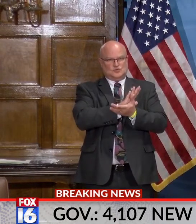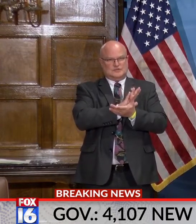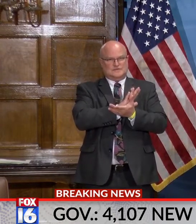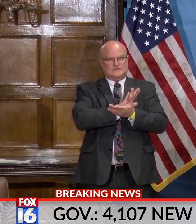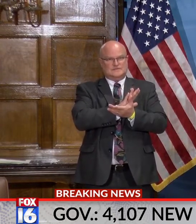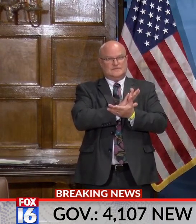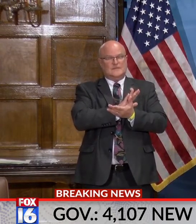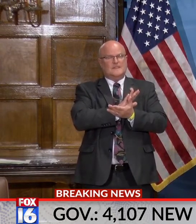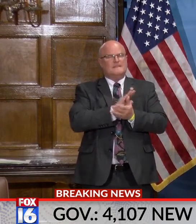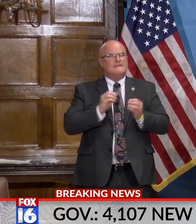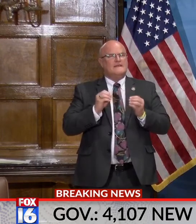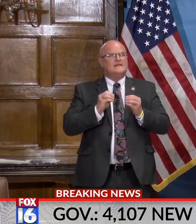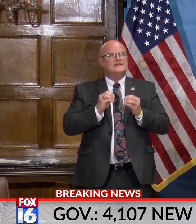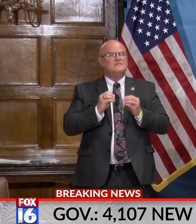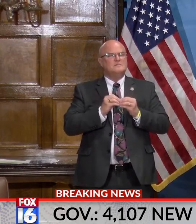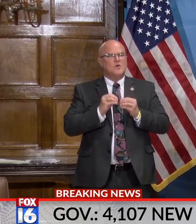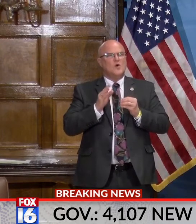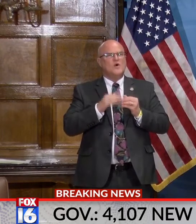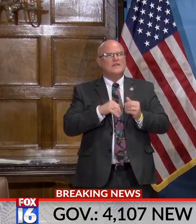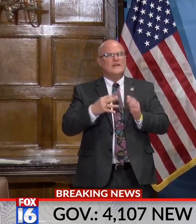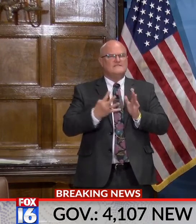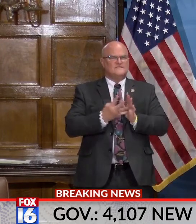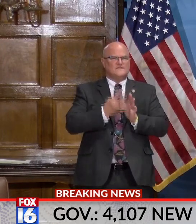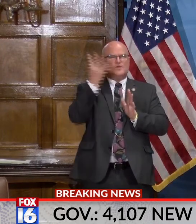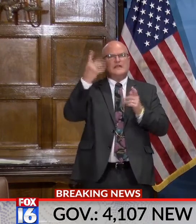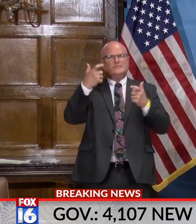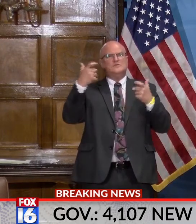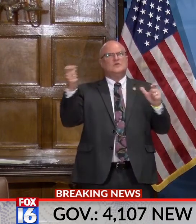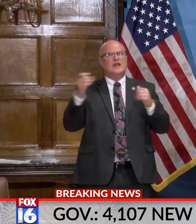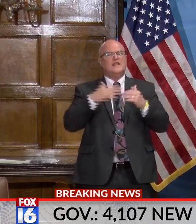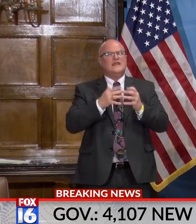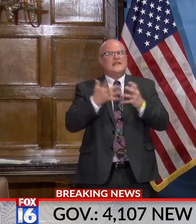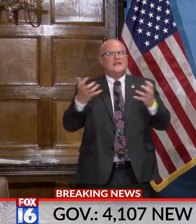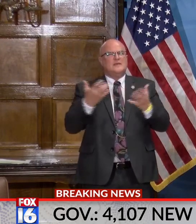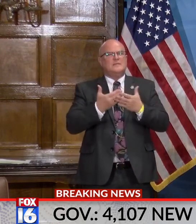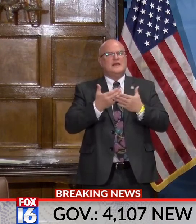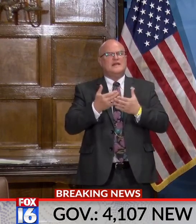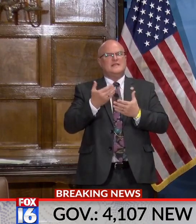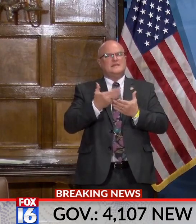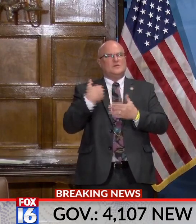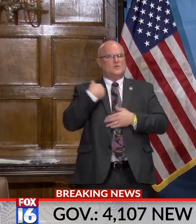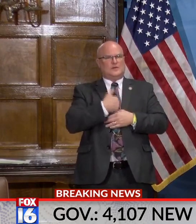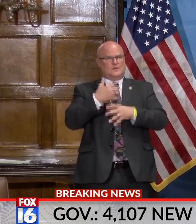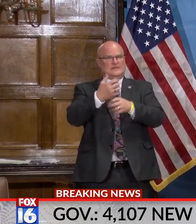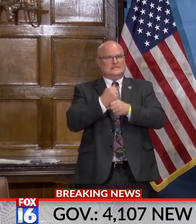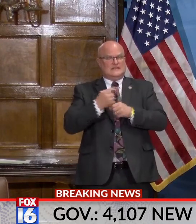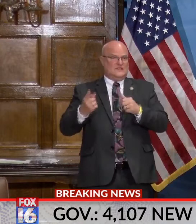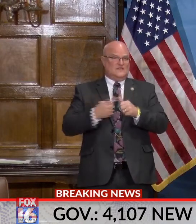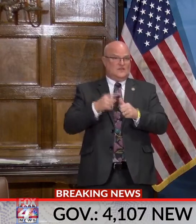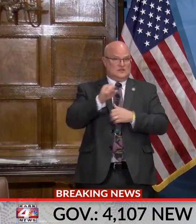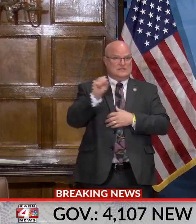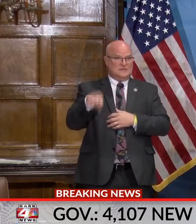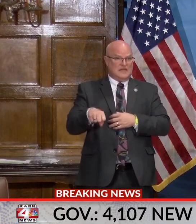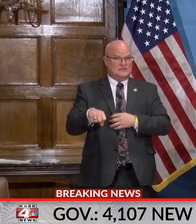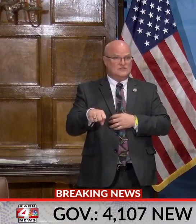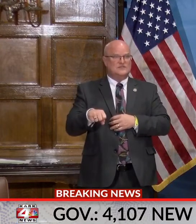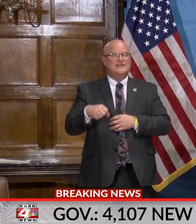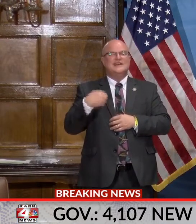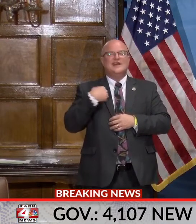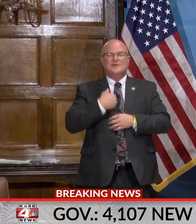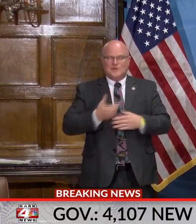is more than 4 times greater than the amount of the ESSER funds they received in the first semester. And we